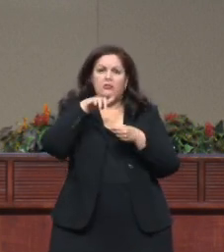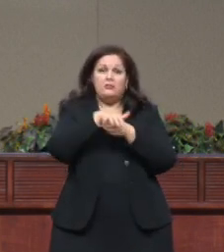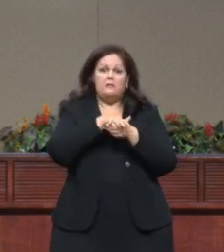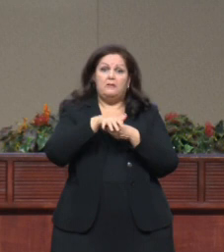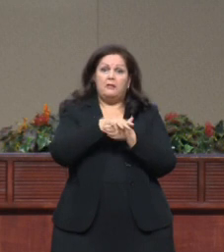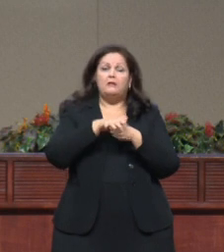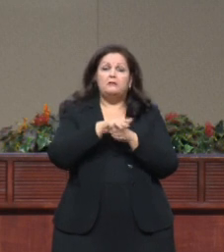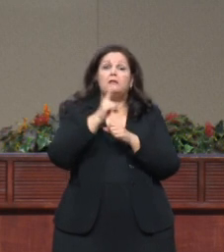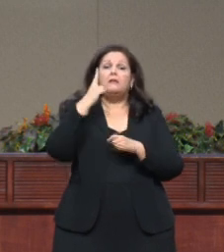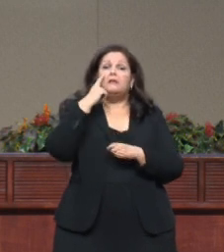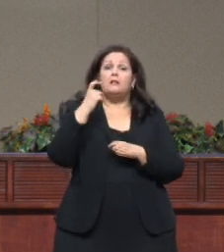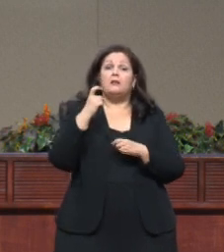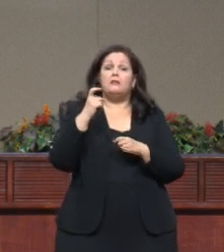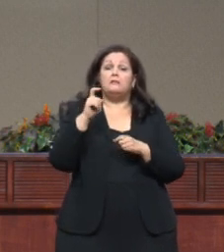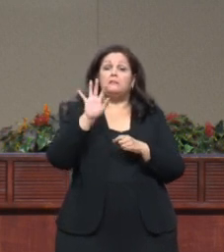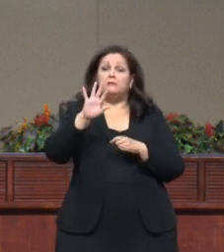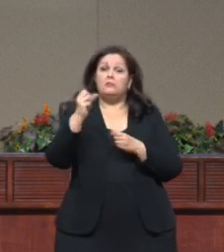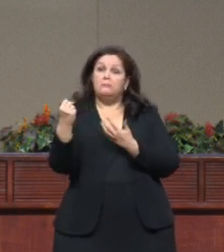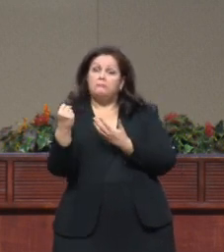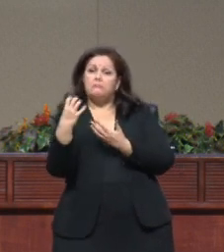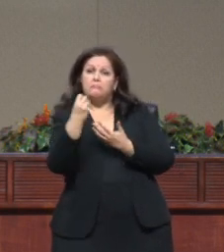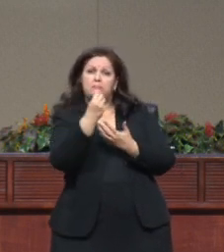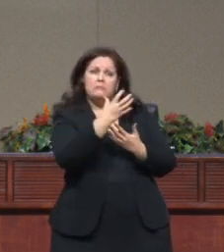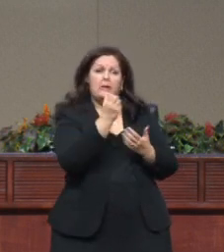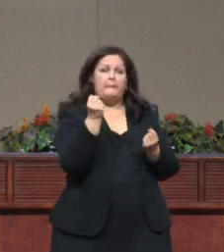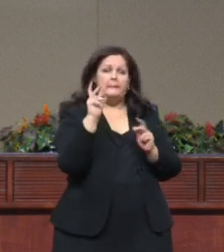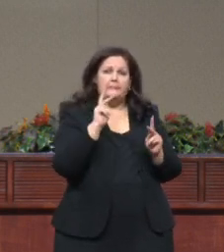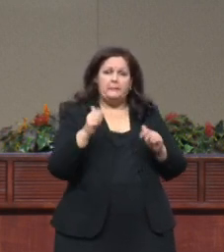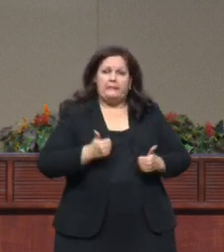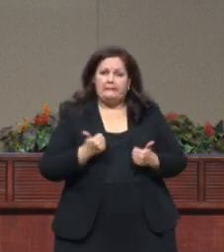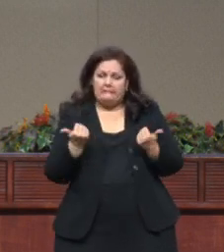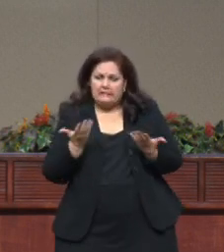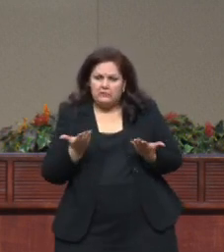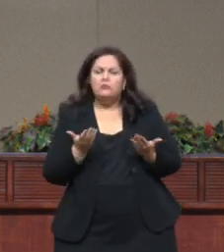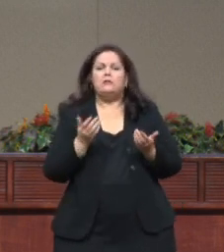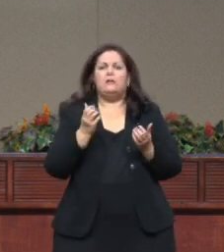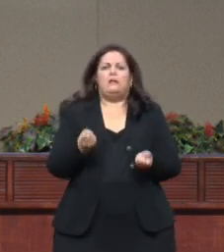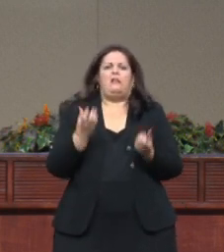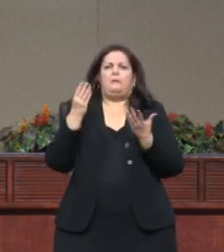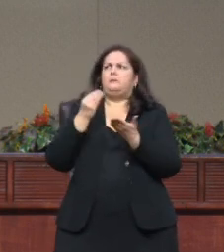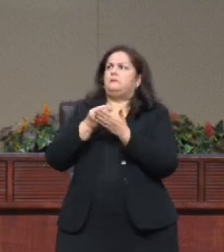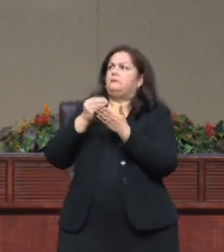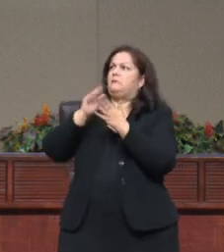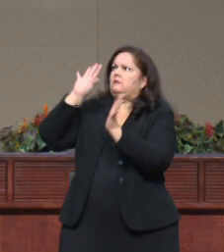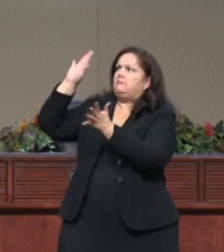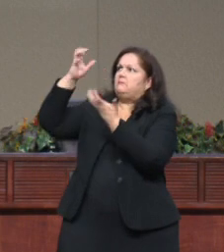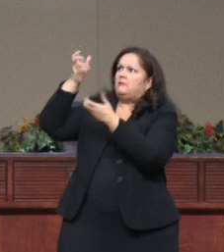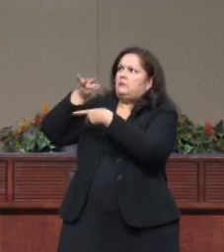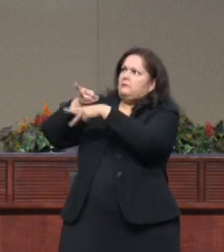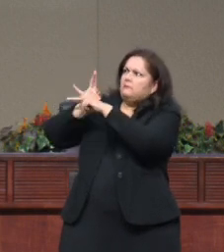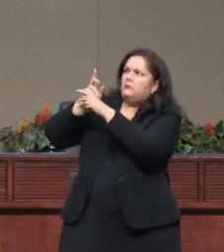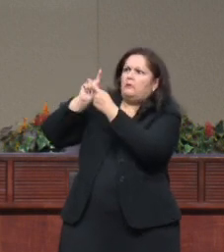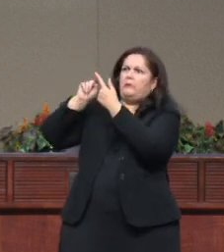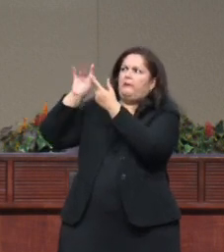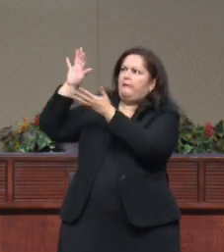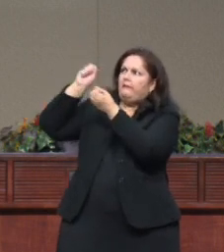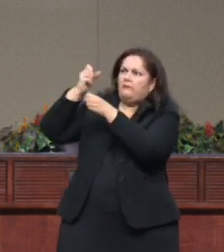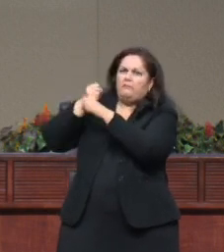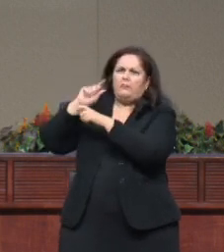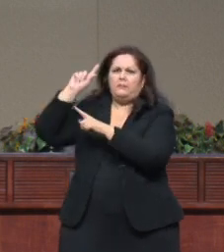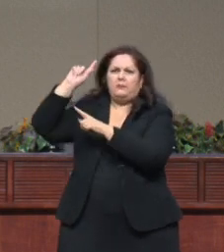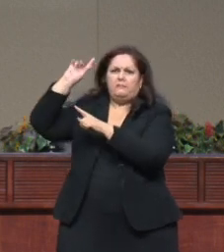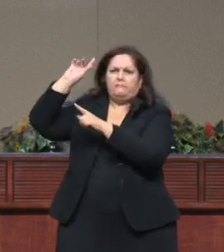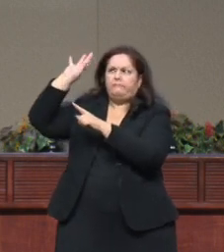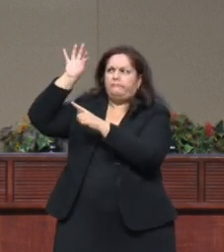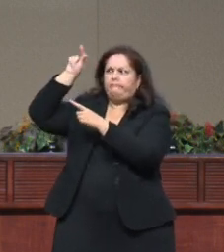of the data that is collected directly affects how we are considered and how we compete for various pots